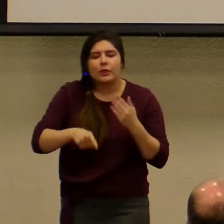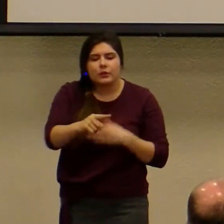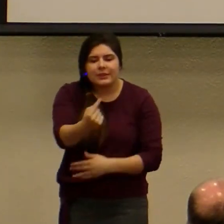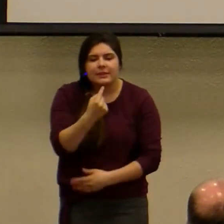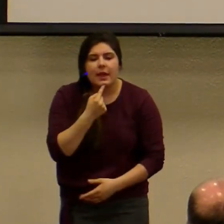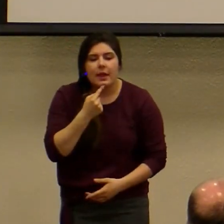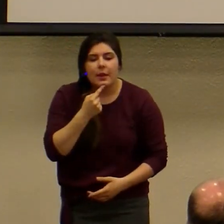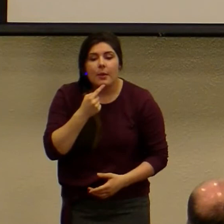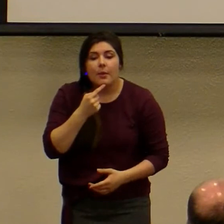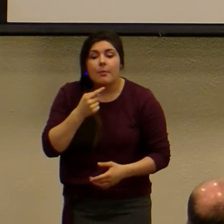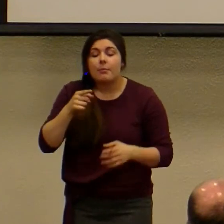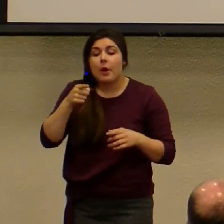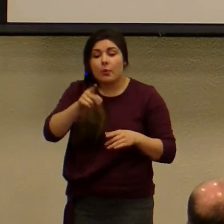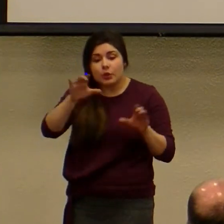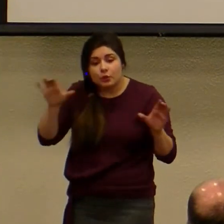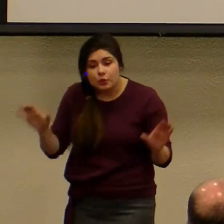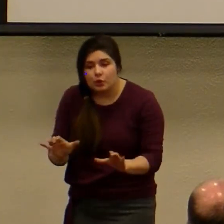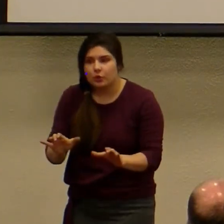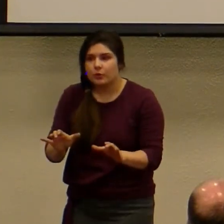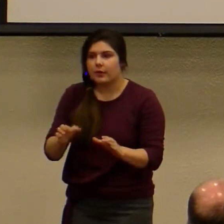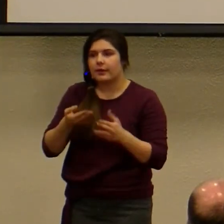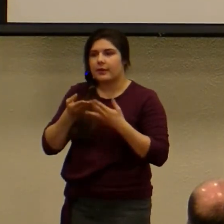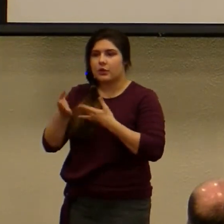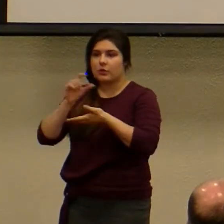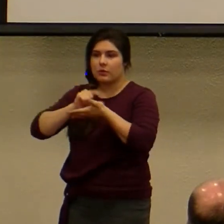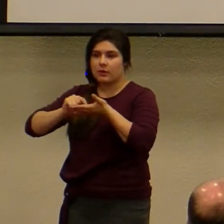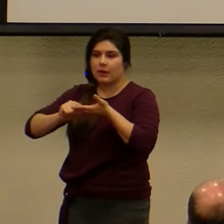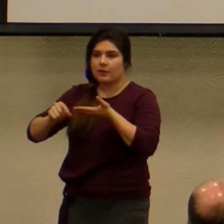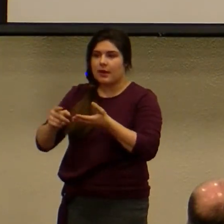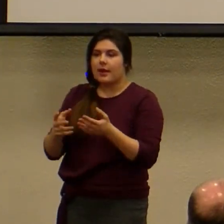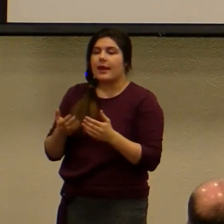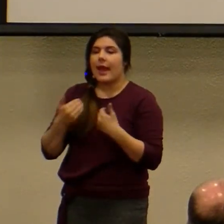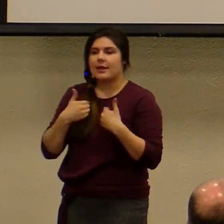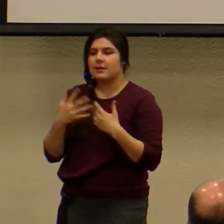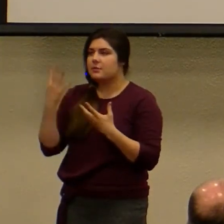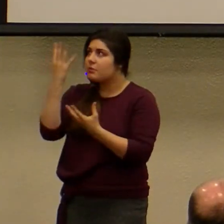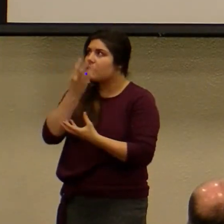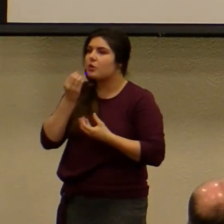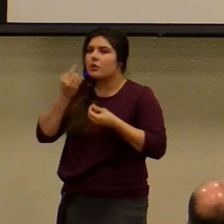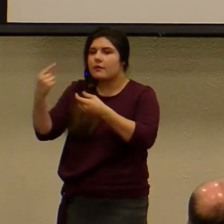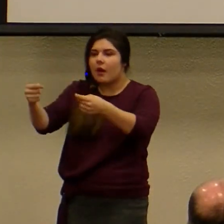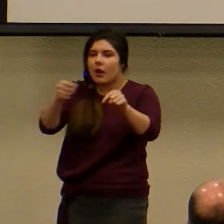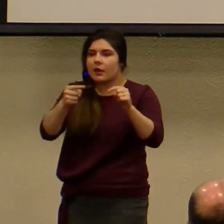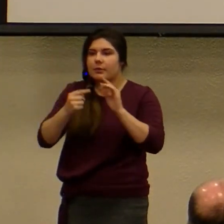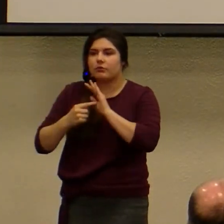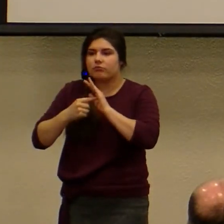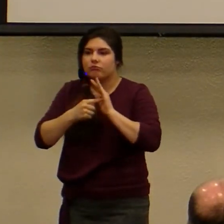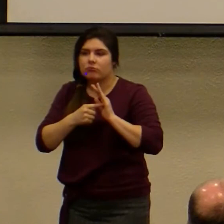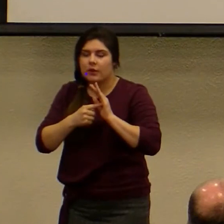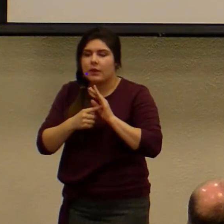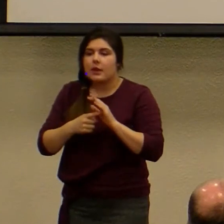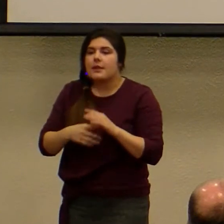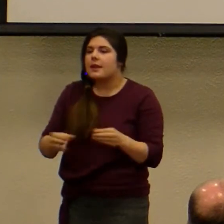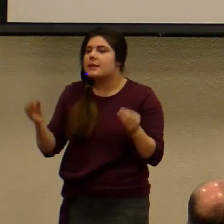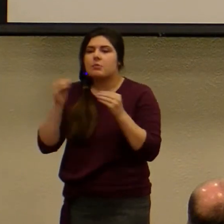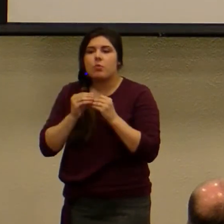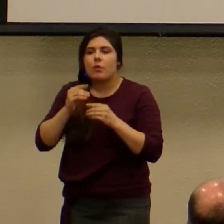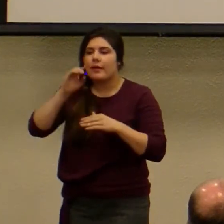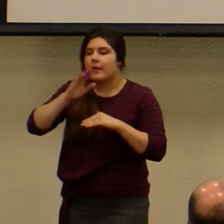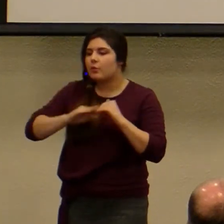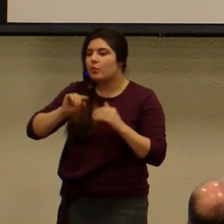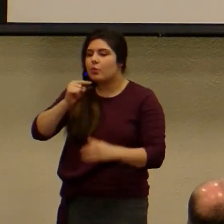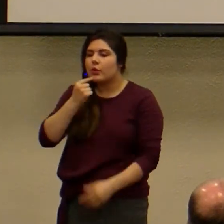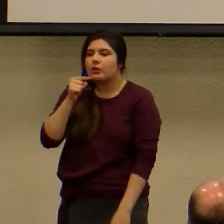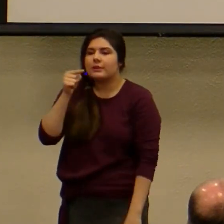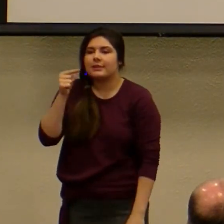just by what you do. He goes on through the text then, and he marries this beautiful argumentation that it's more than what you